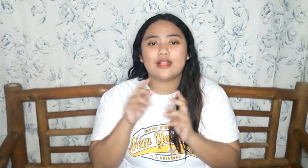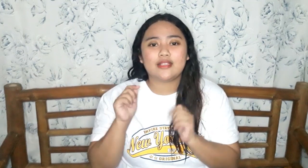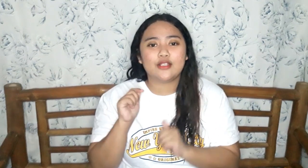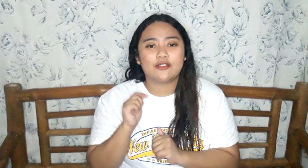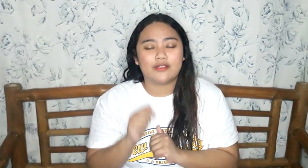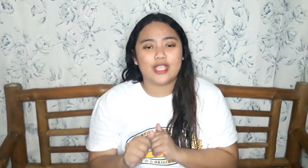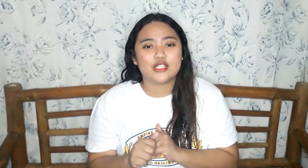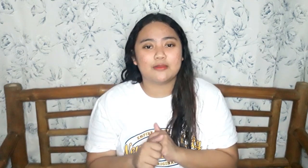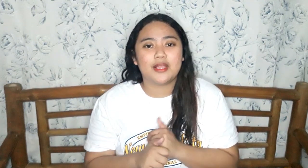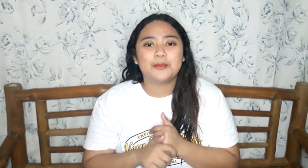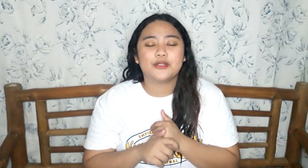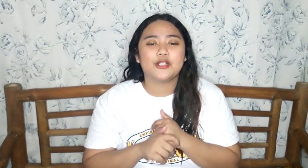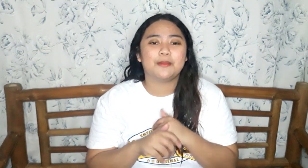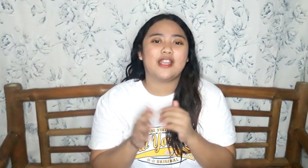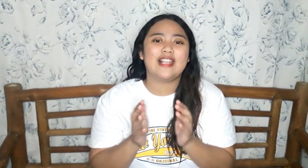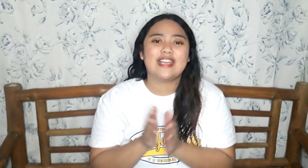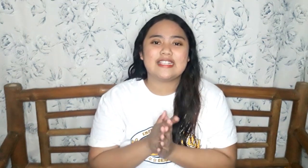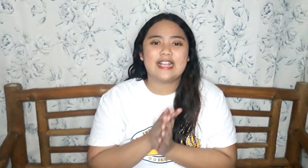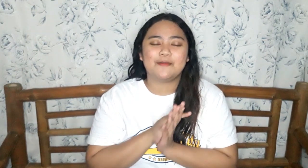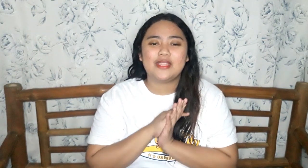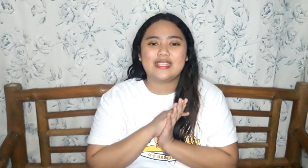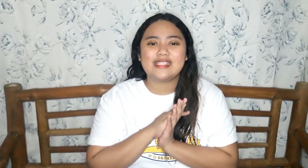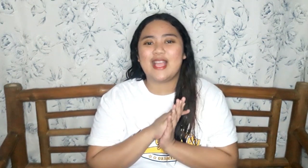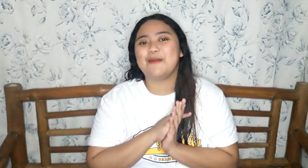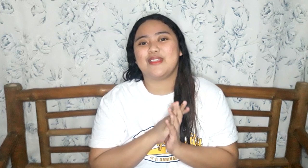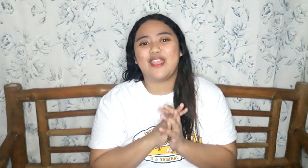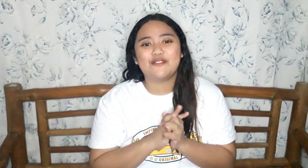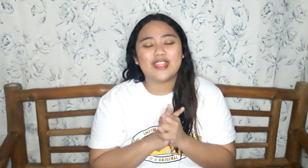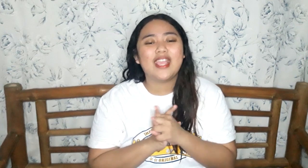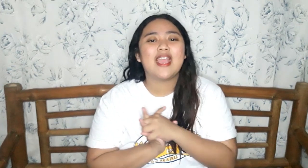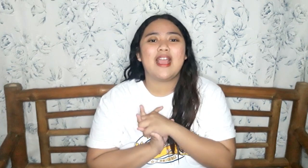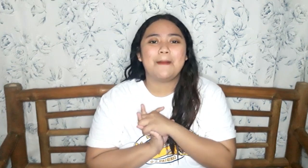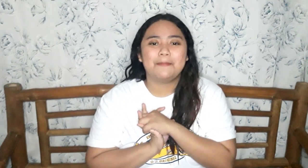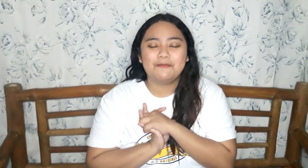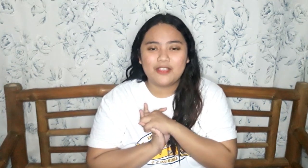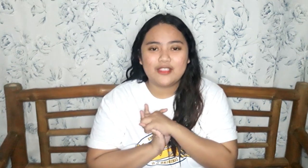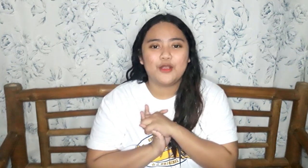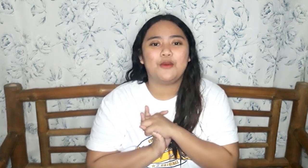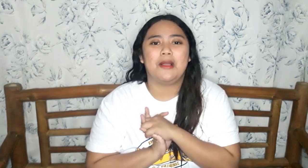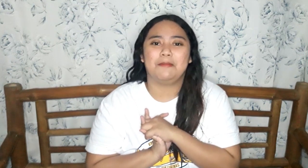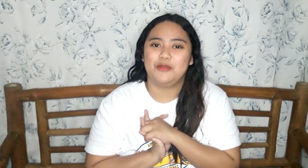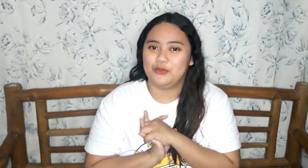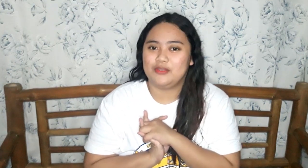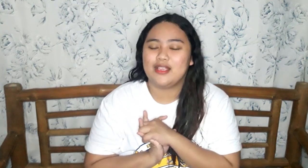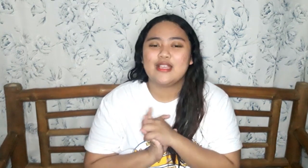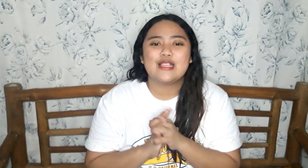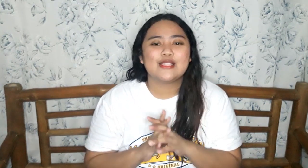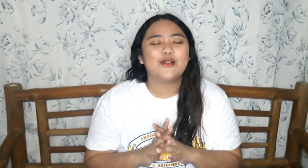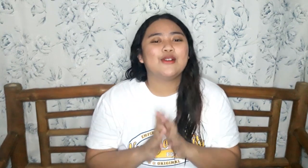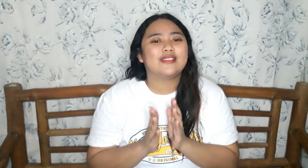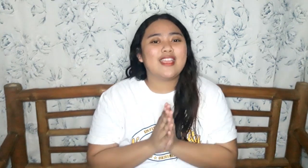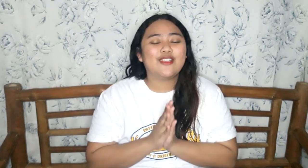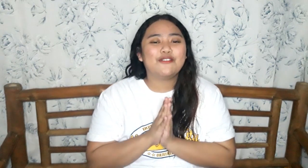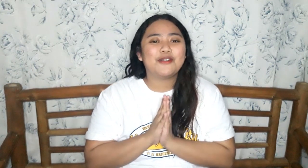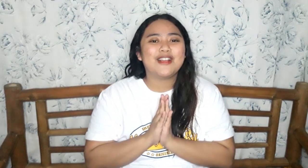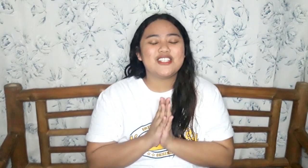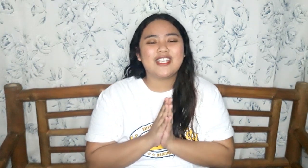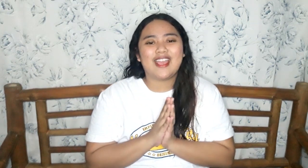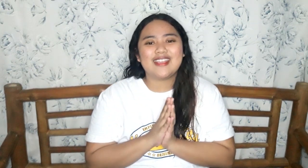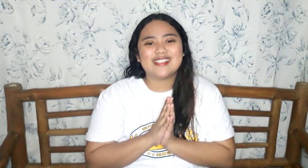click the notification bell button para lagi kang updated sa aming every video upload. So, thank you for watching guys and